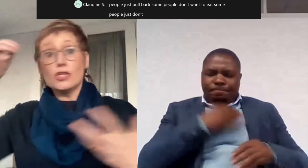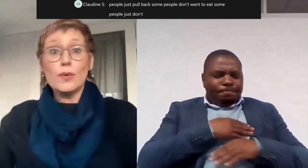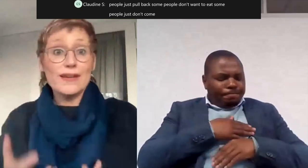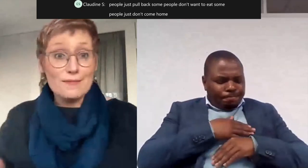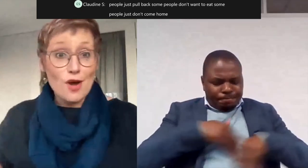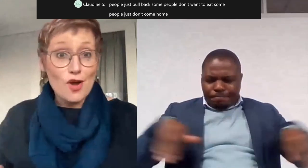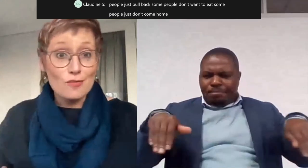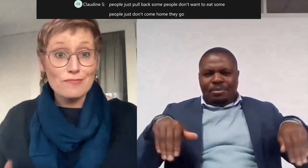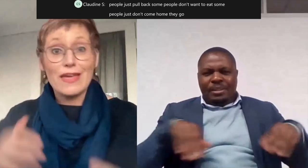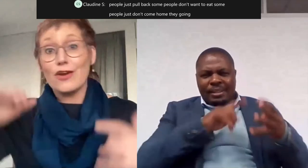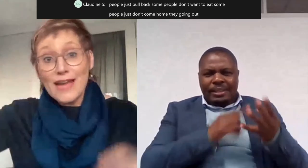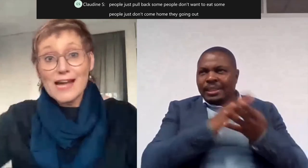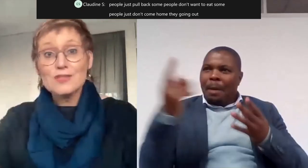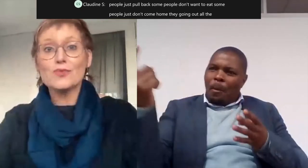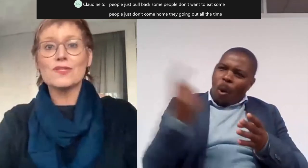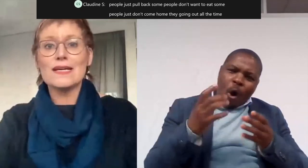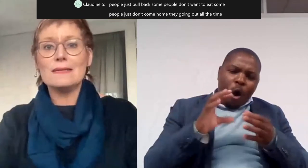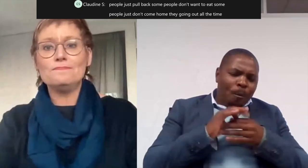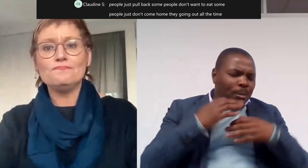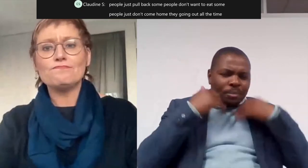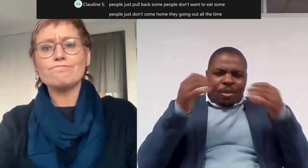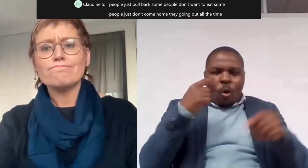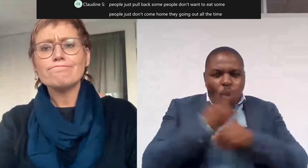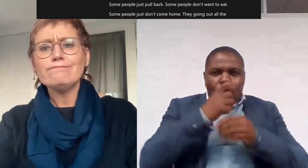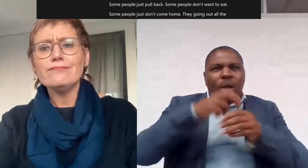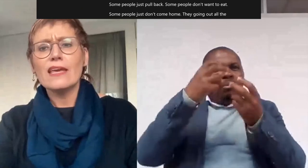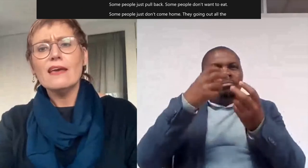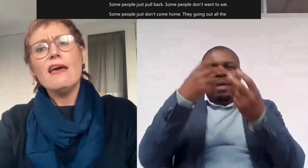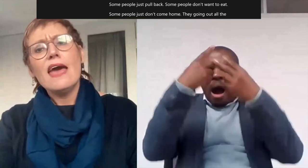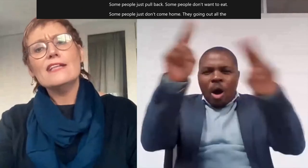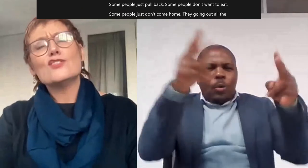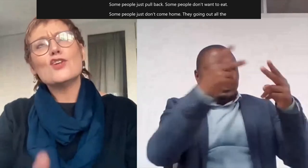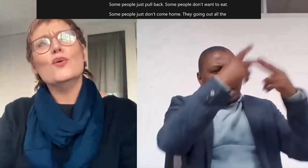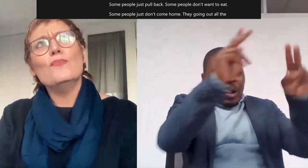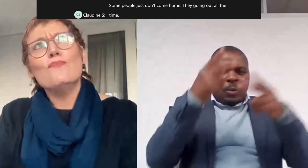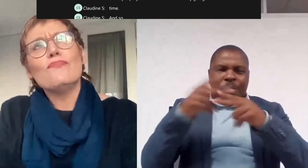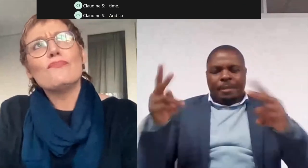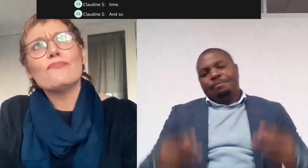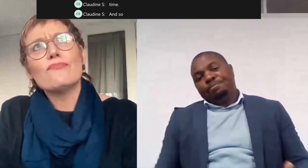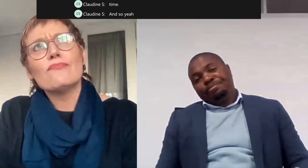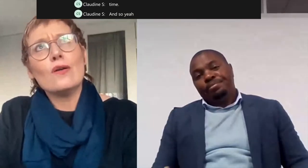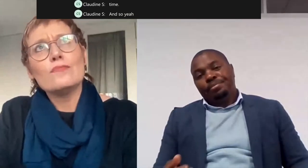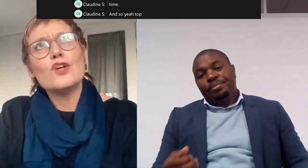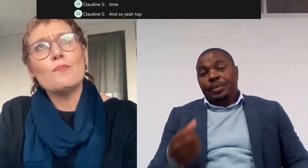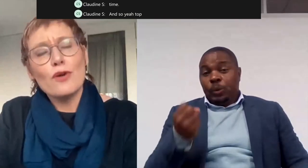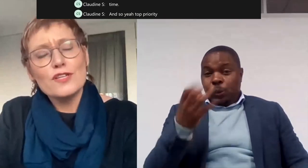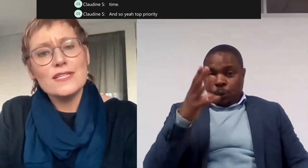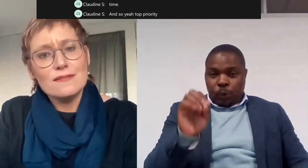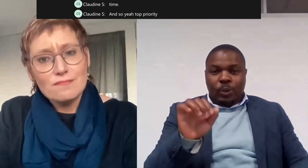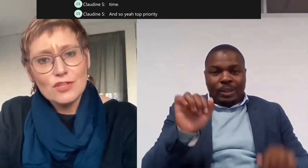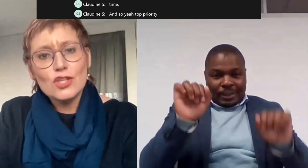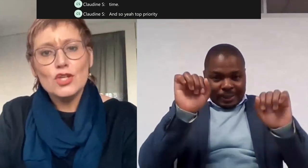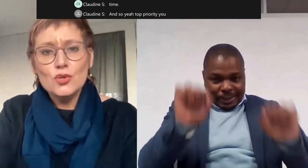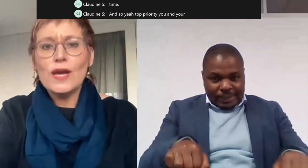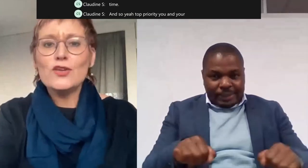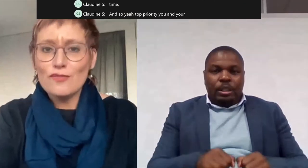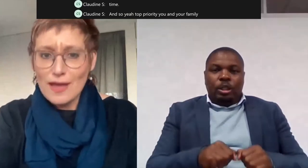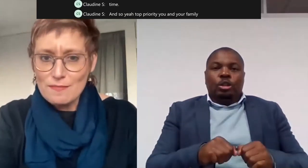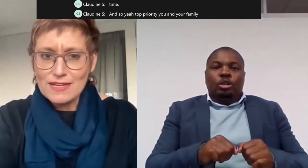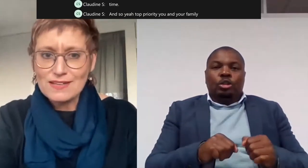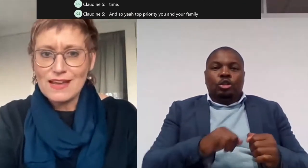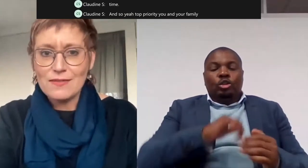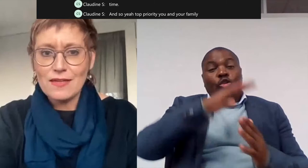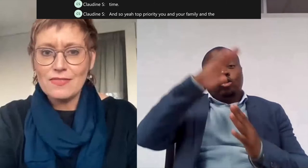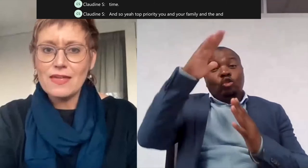just don't want to come home. They're going out all the time. And so, yeah, top priority, you and